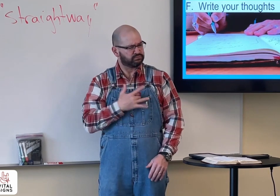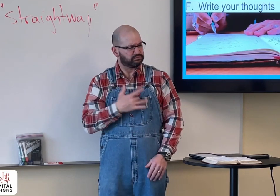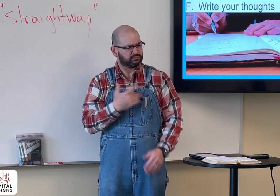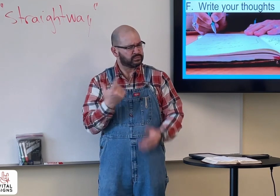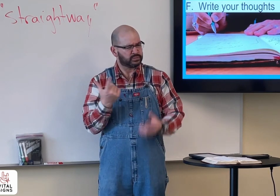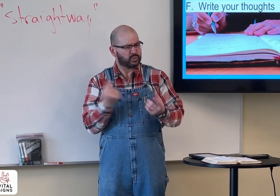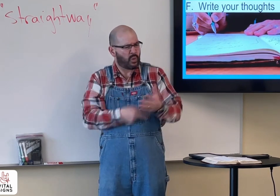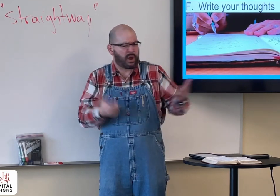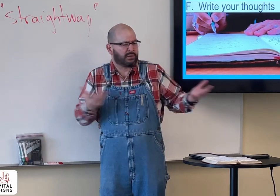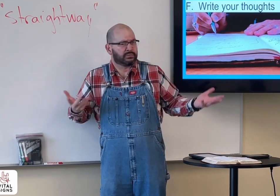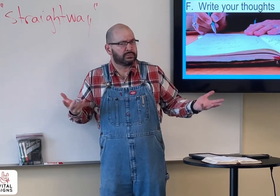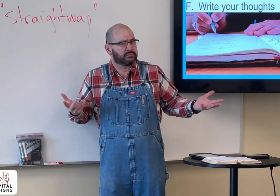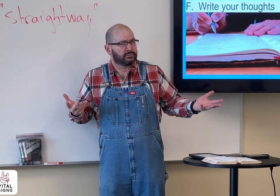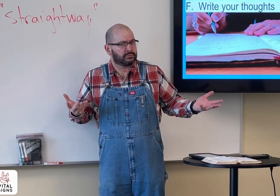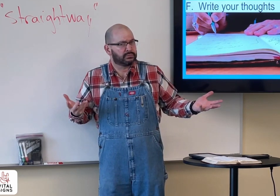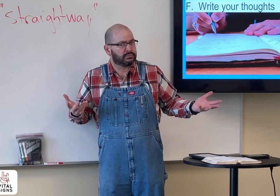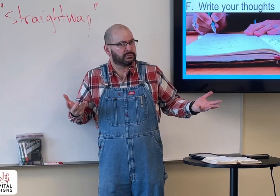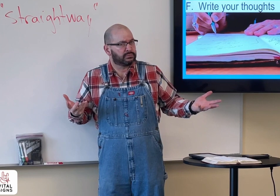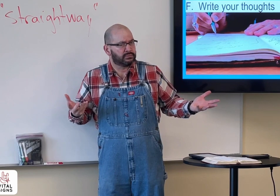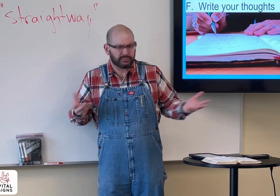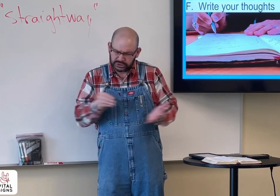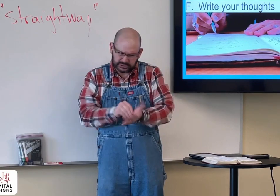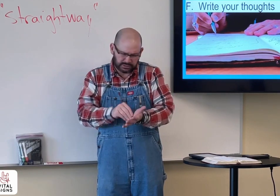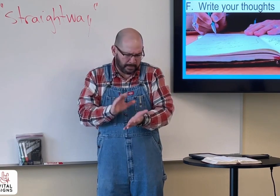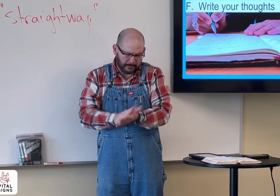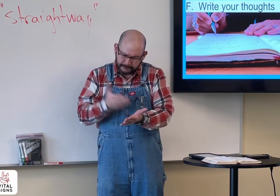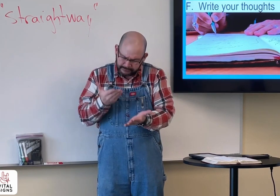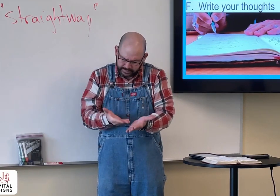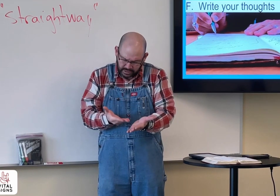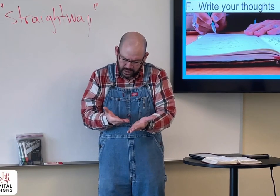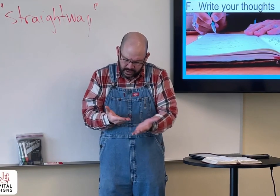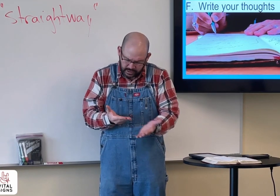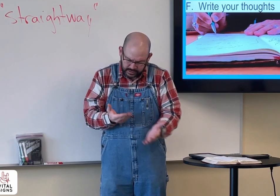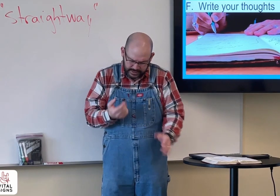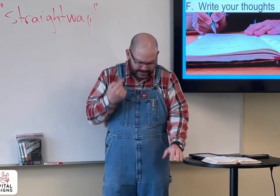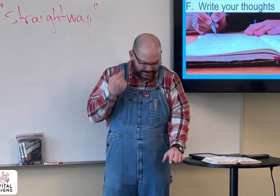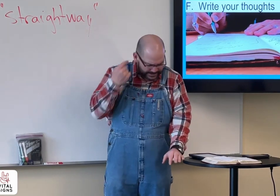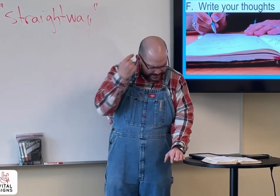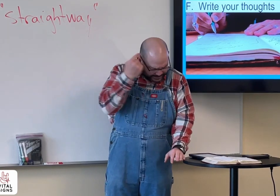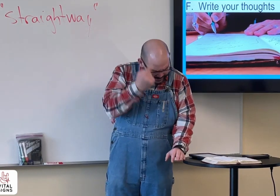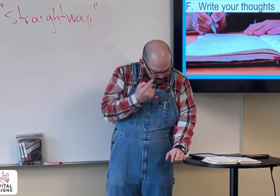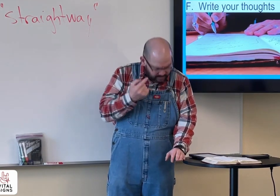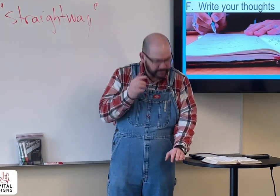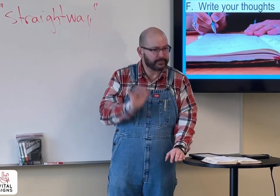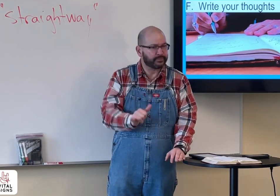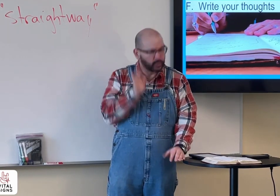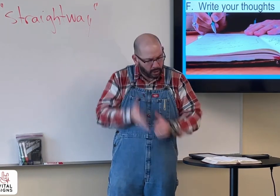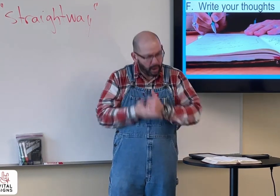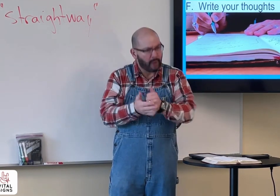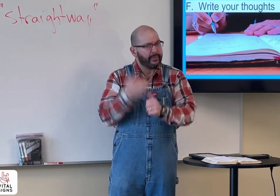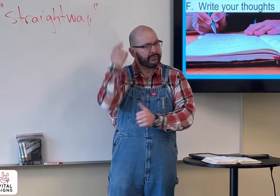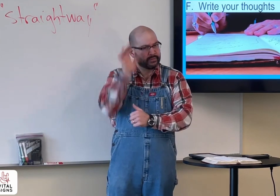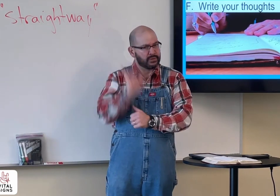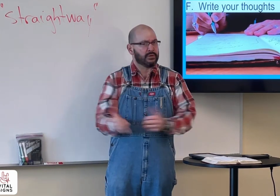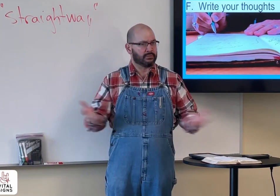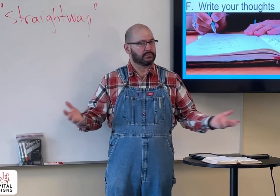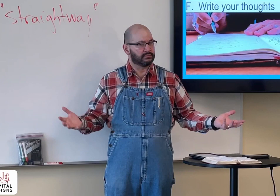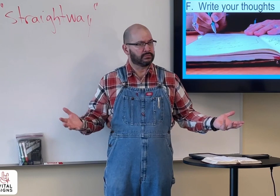But when God impresses something on your heart, put it down there. Think about that. Let